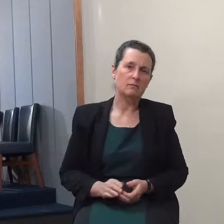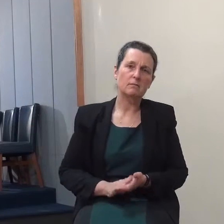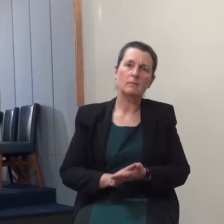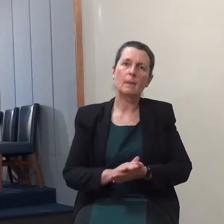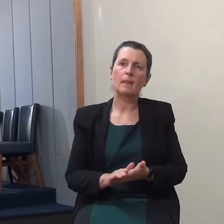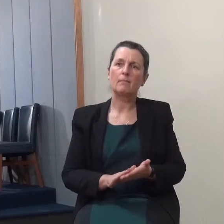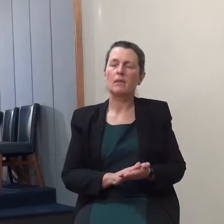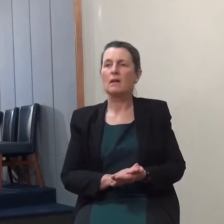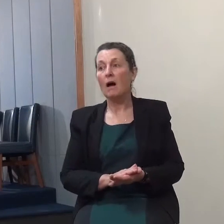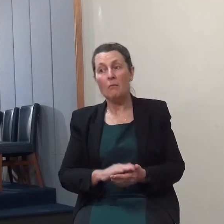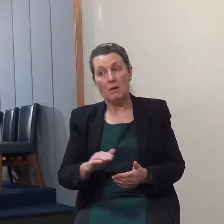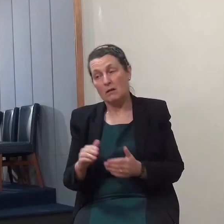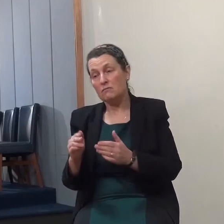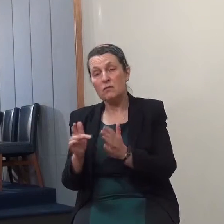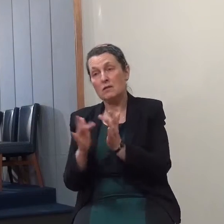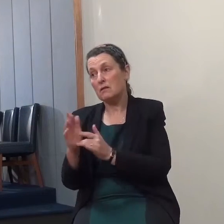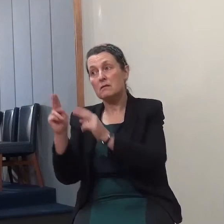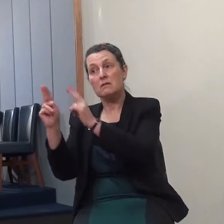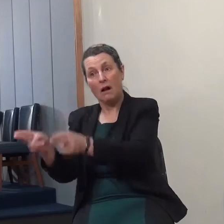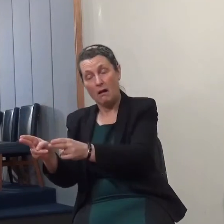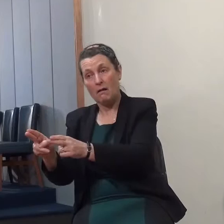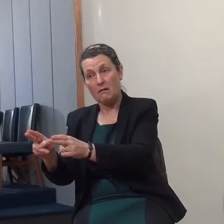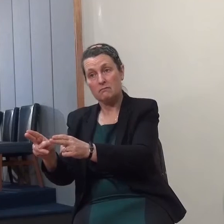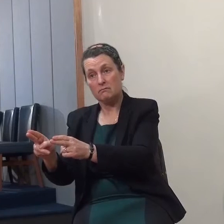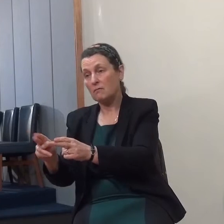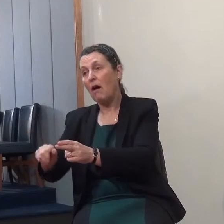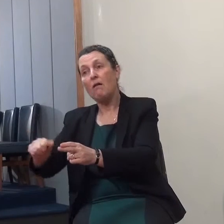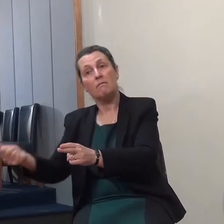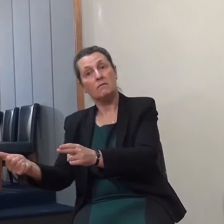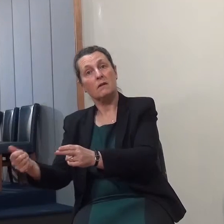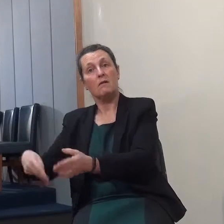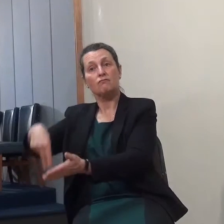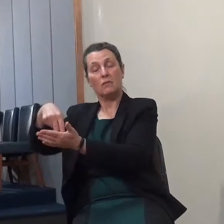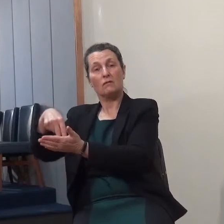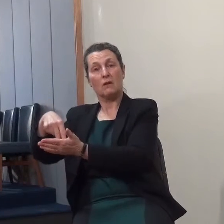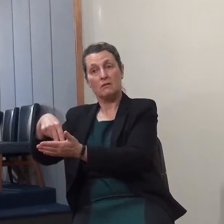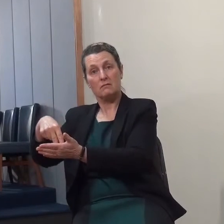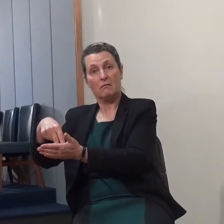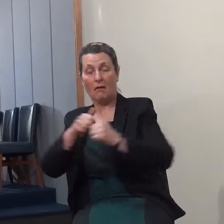them in the same familiar, kindly manner that he had before